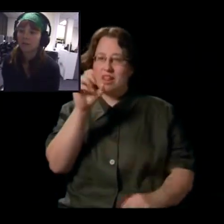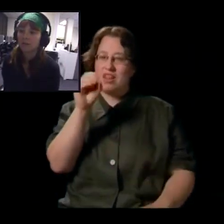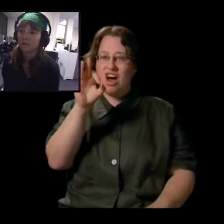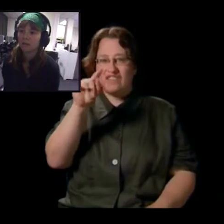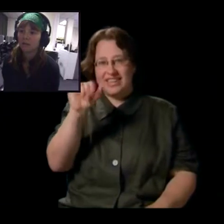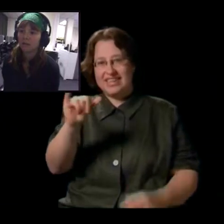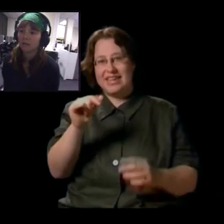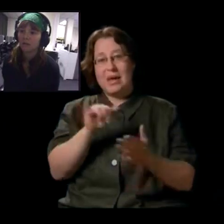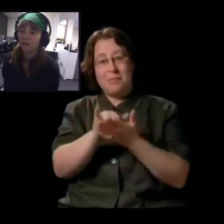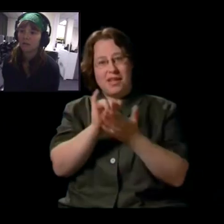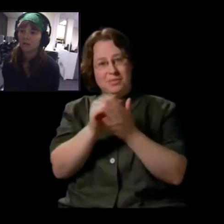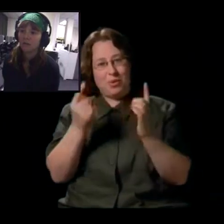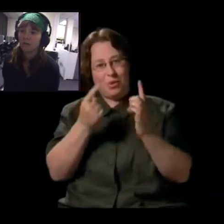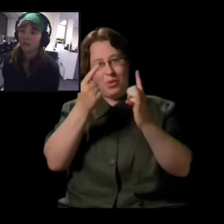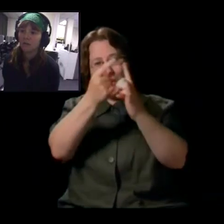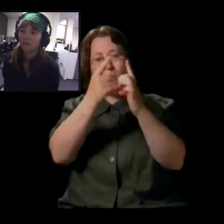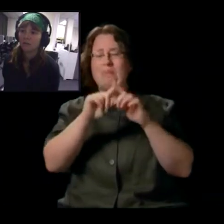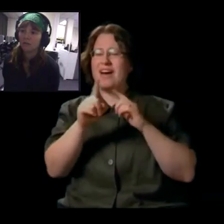mind.